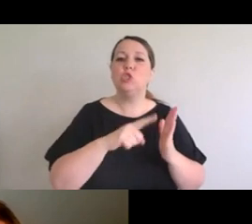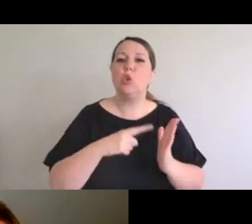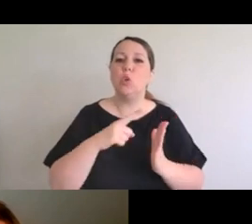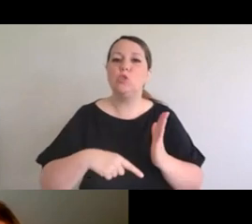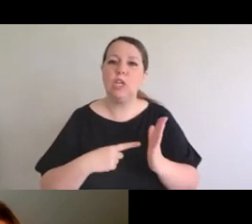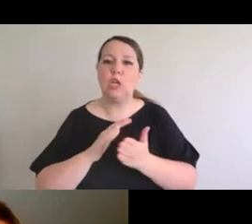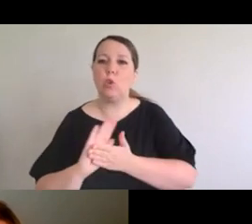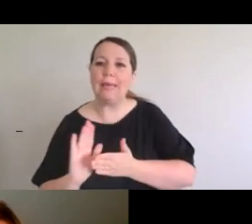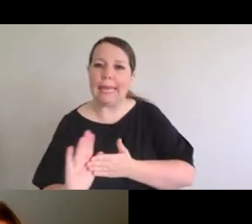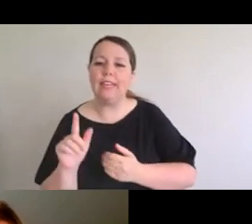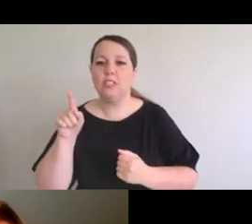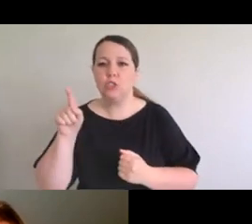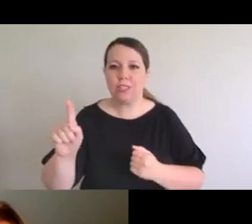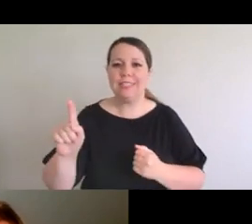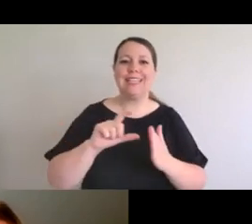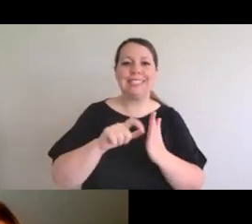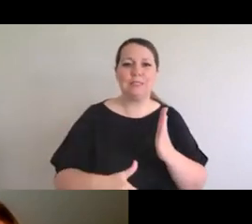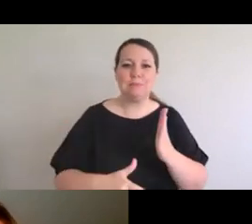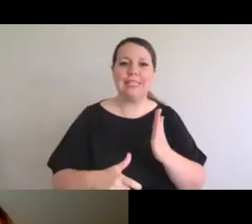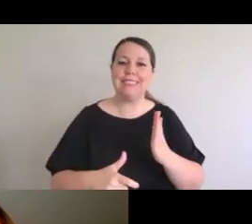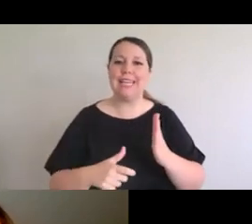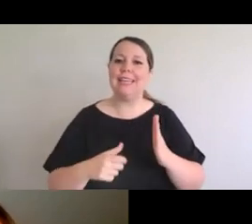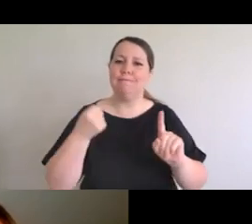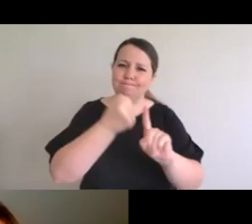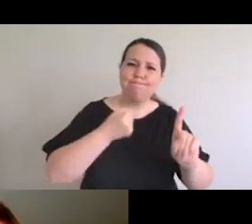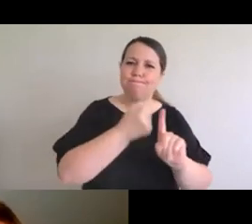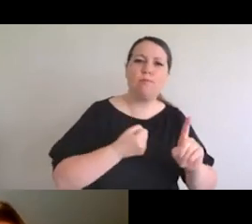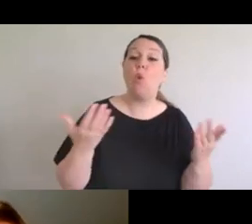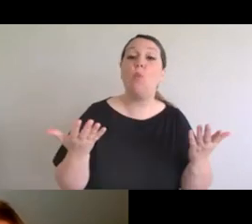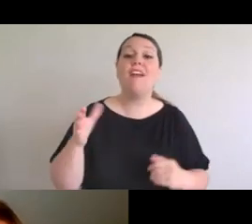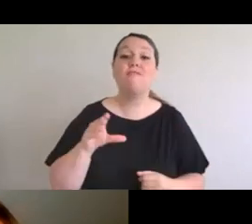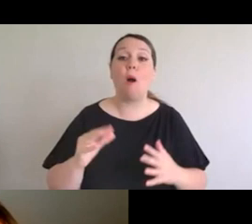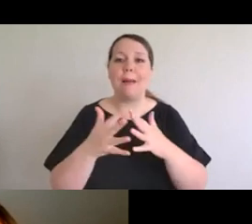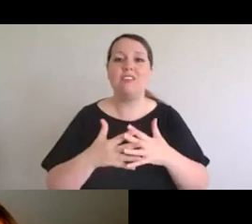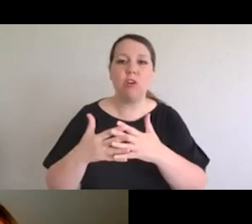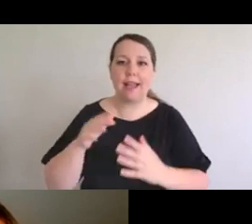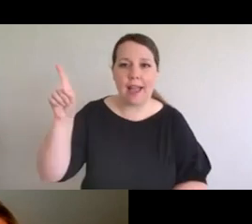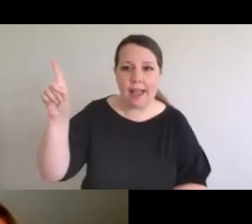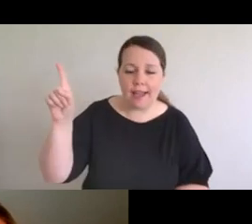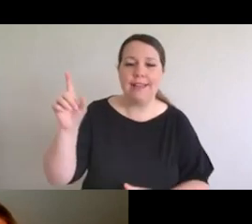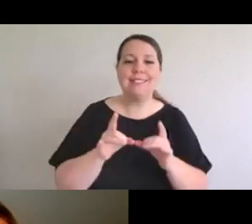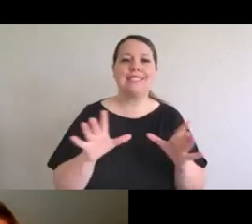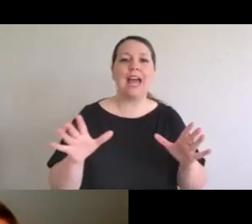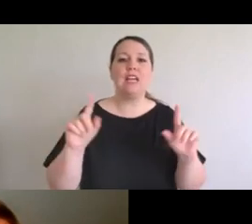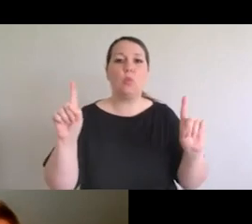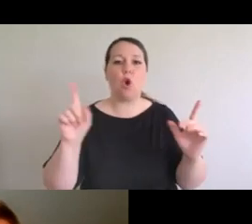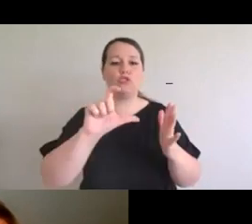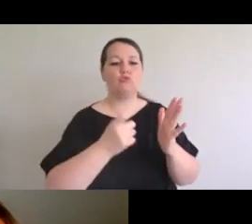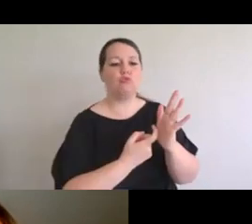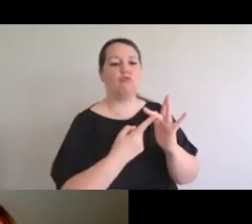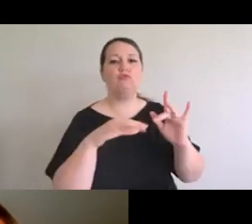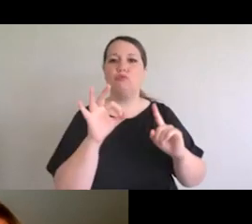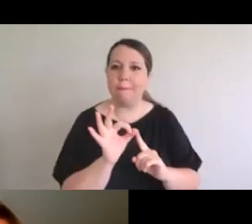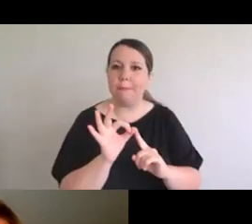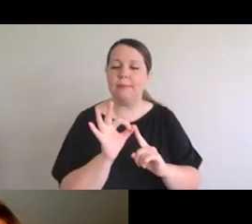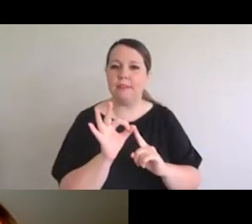disability activist from US. That is the star of the Crip Camp documentary. And, you know,